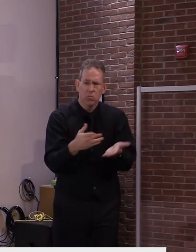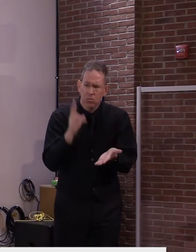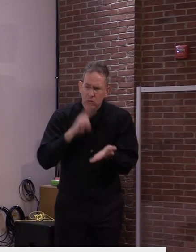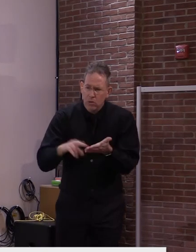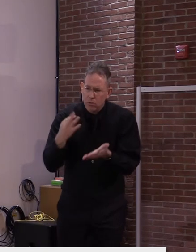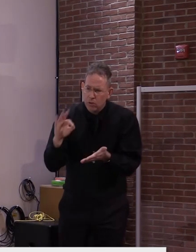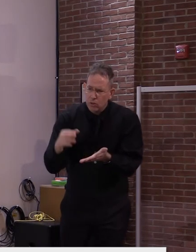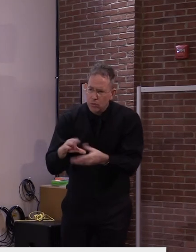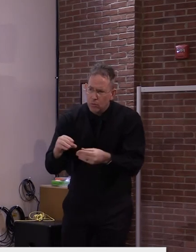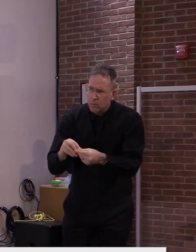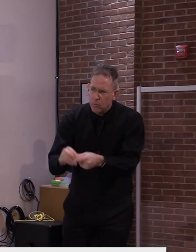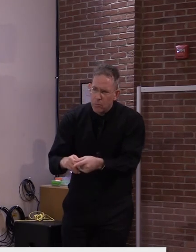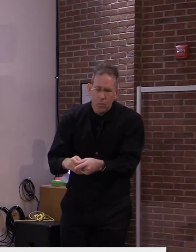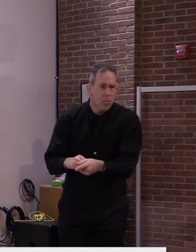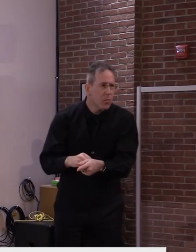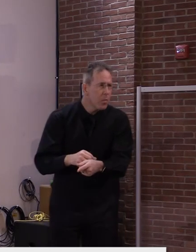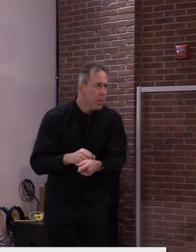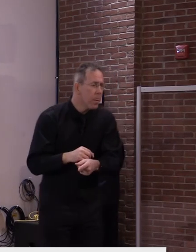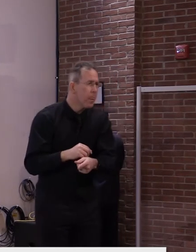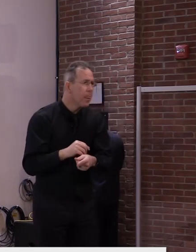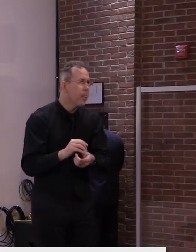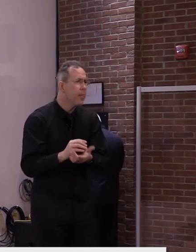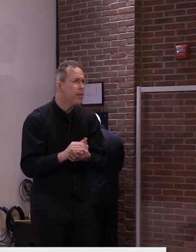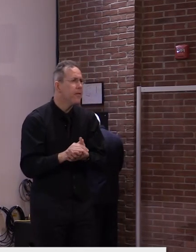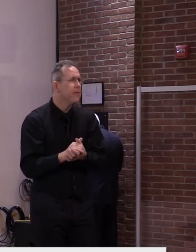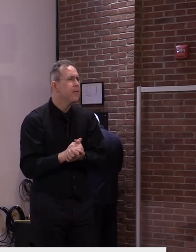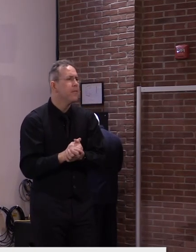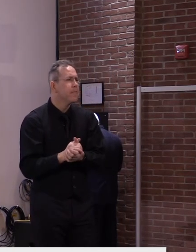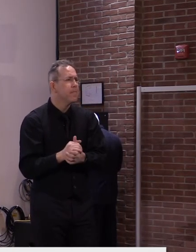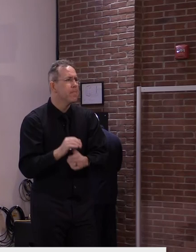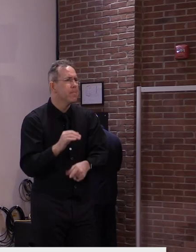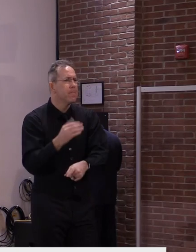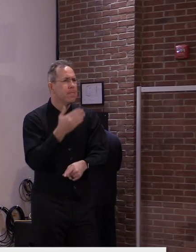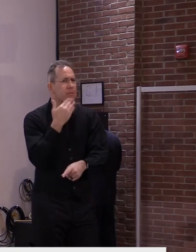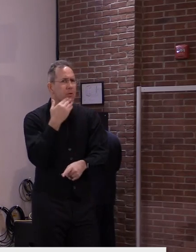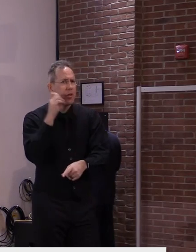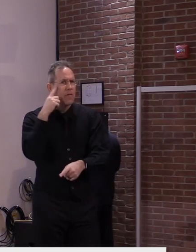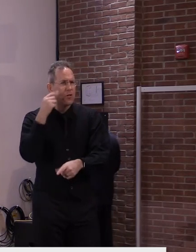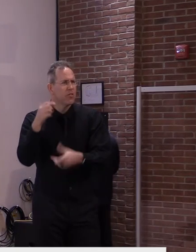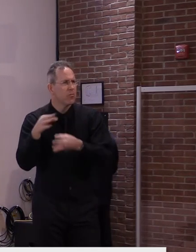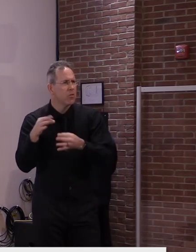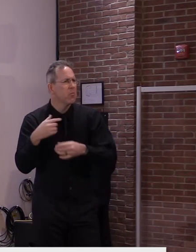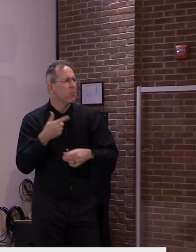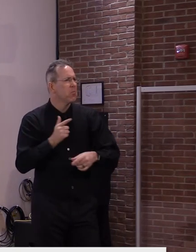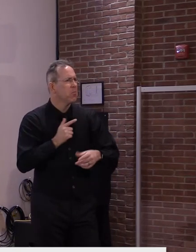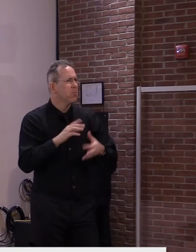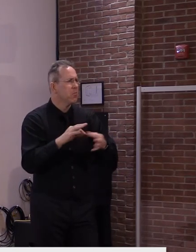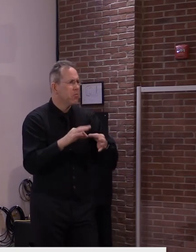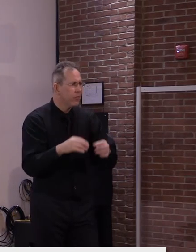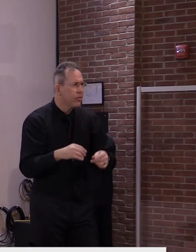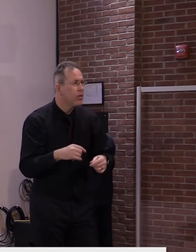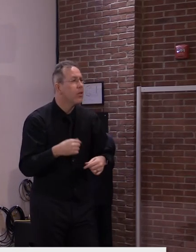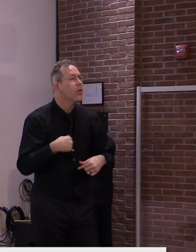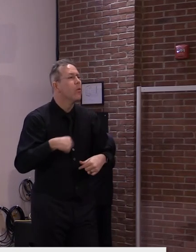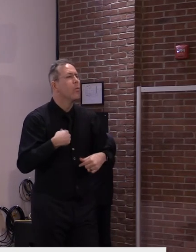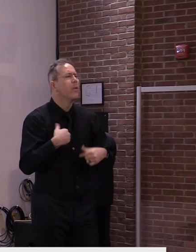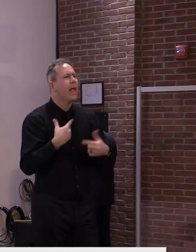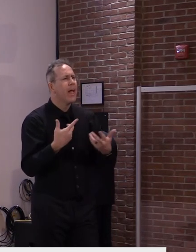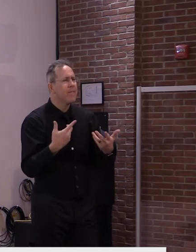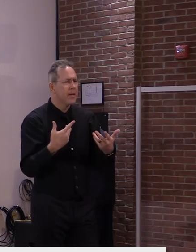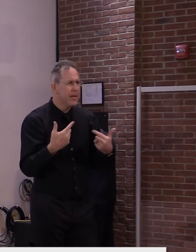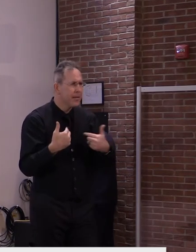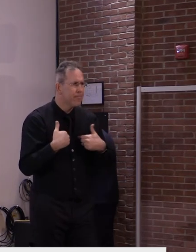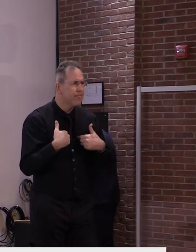Yeah, thank you, Governor. I think I would emphasize the point that we do have the luxury of time to a certain extent, you know, based on the hard